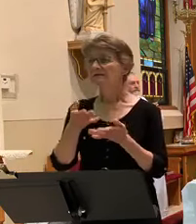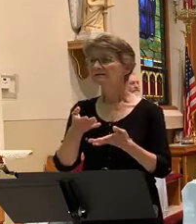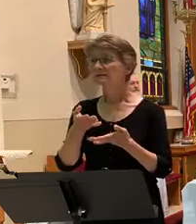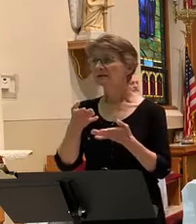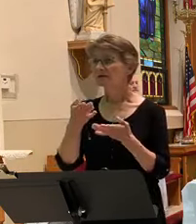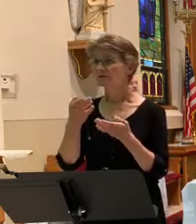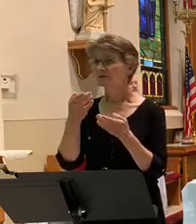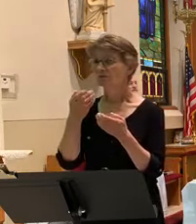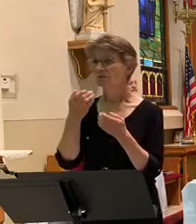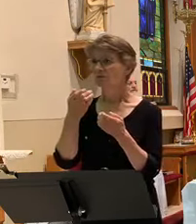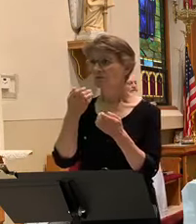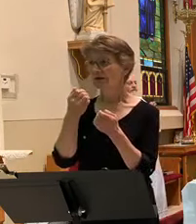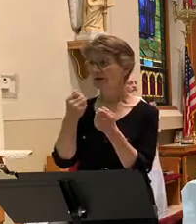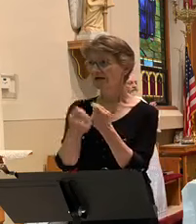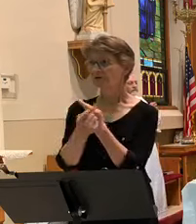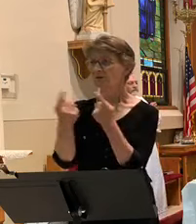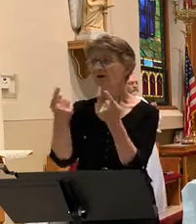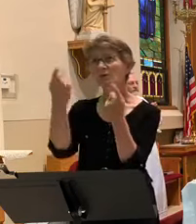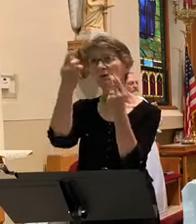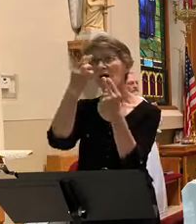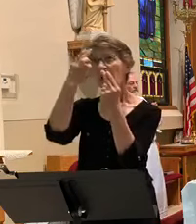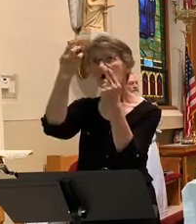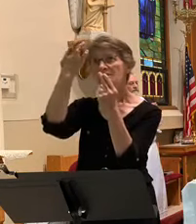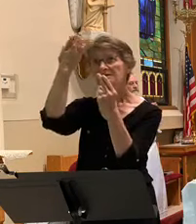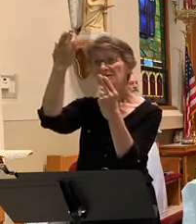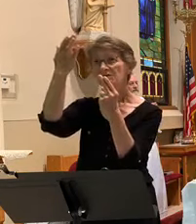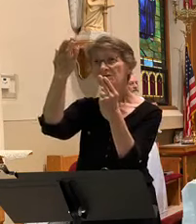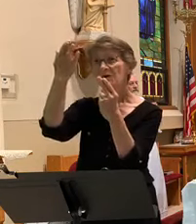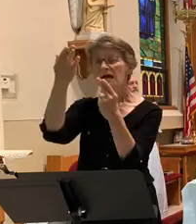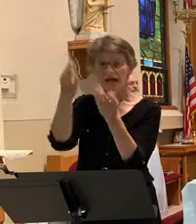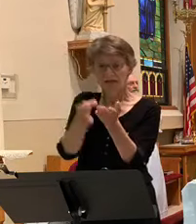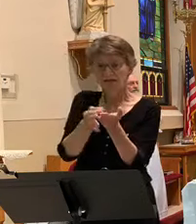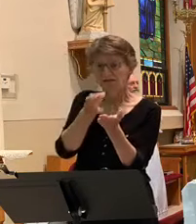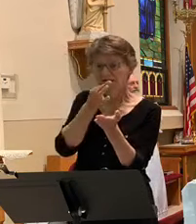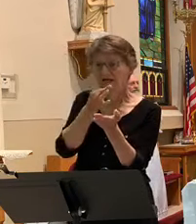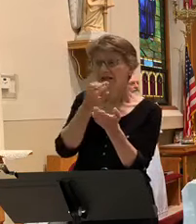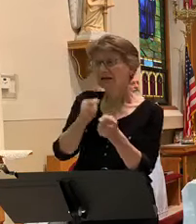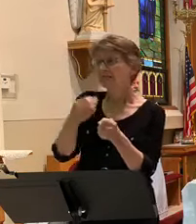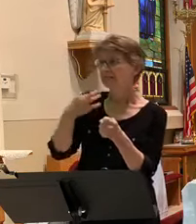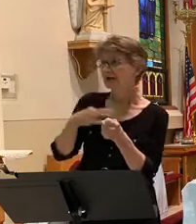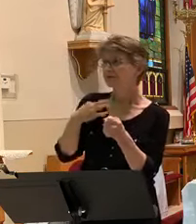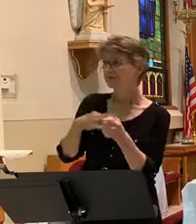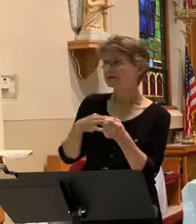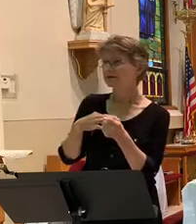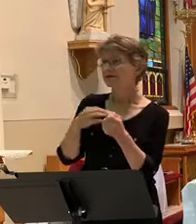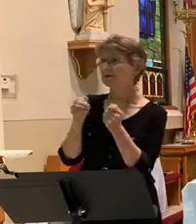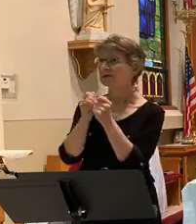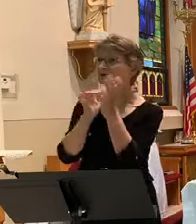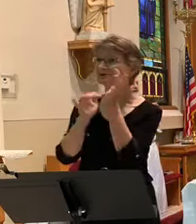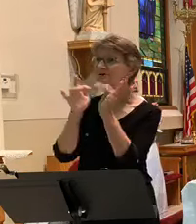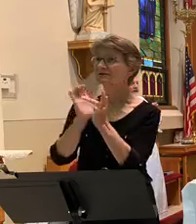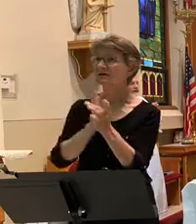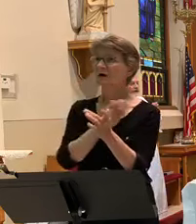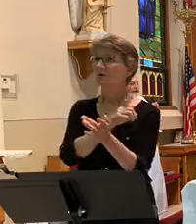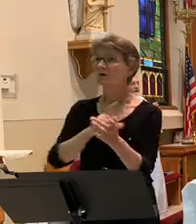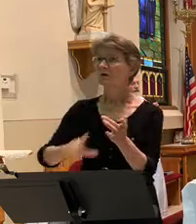what each has offered to the honor of your majesty may benefit the salvation of all. Through Christ our